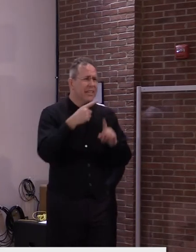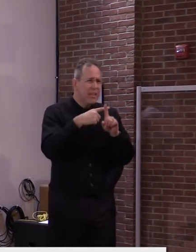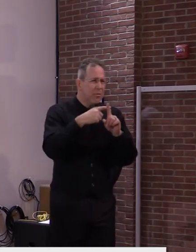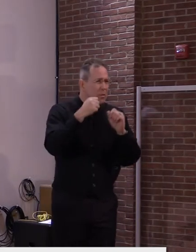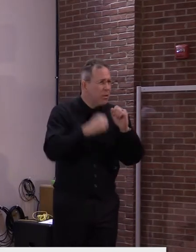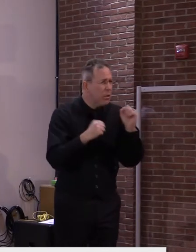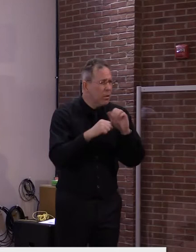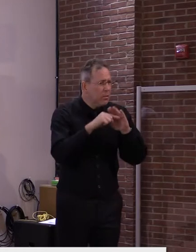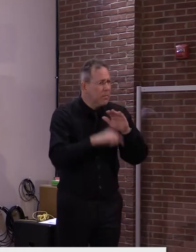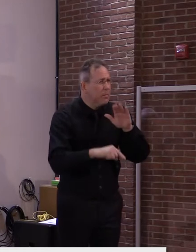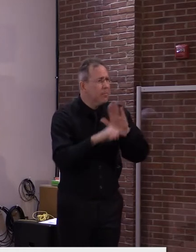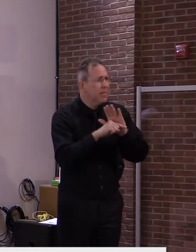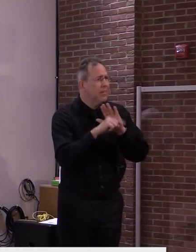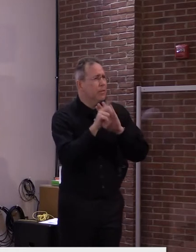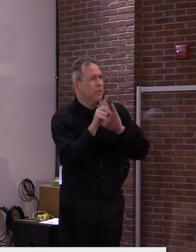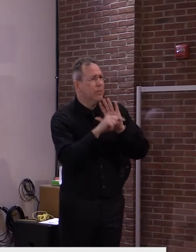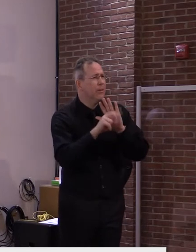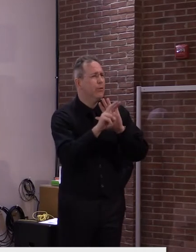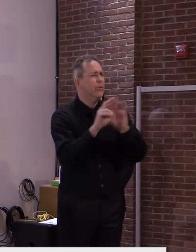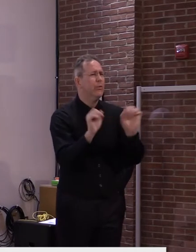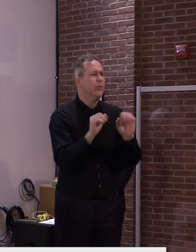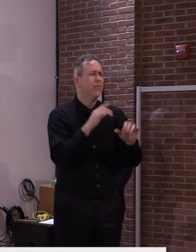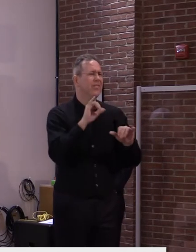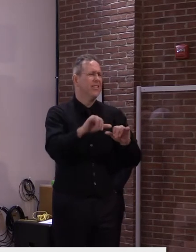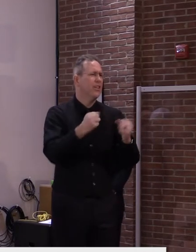but standing in line.